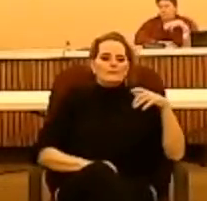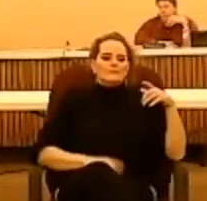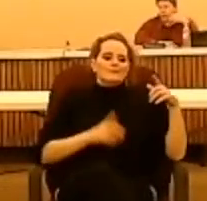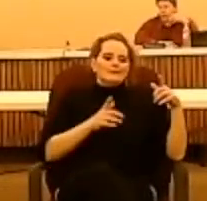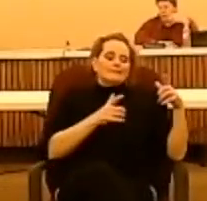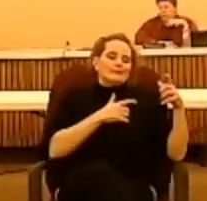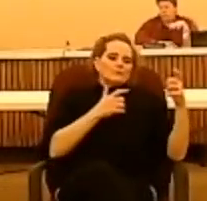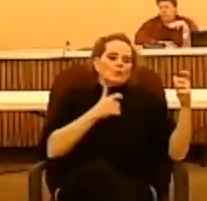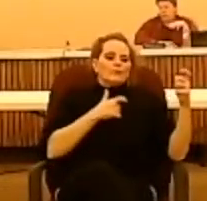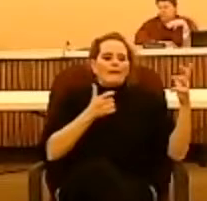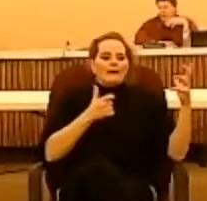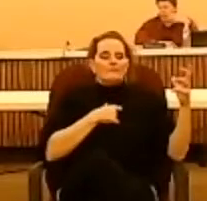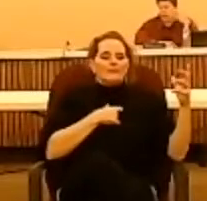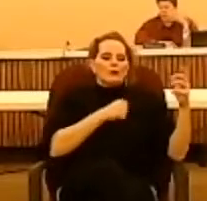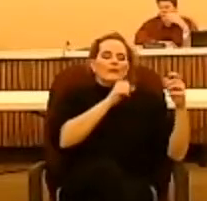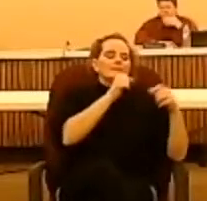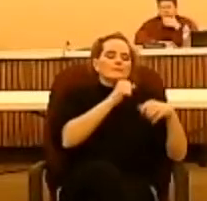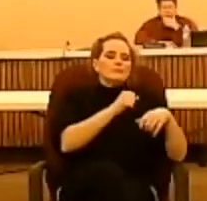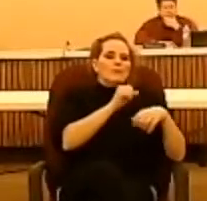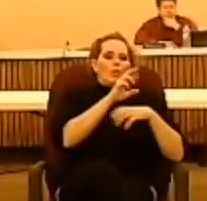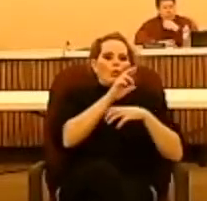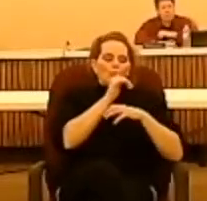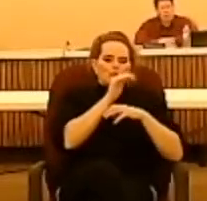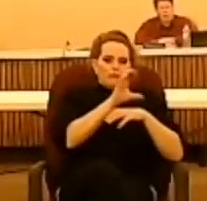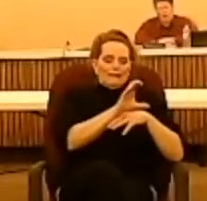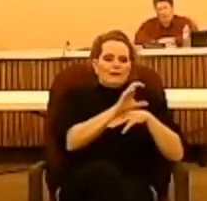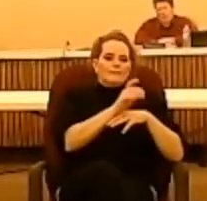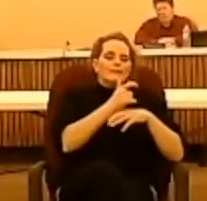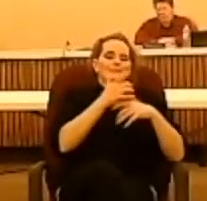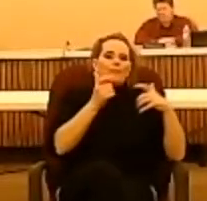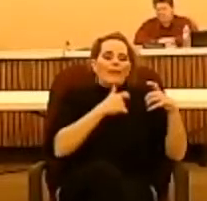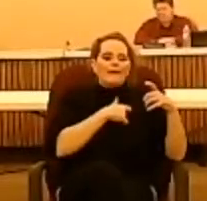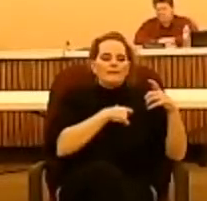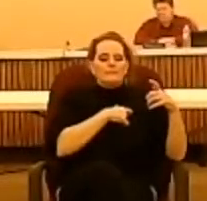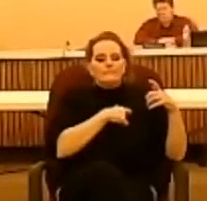football programs, baseball programs, stuff like that.